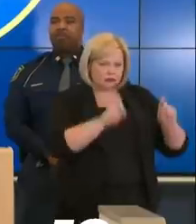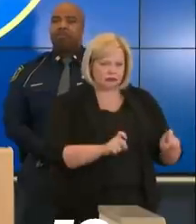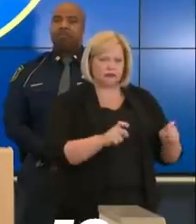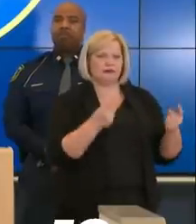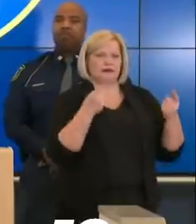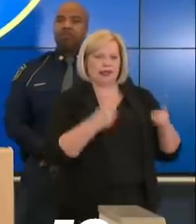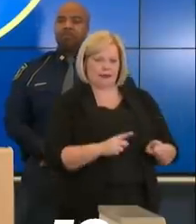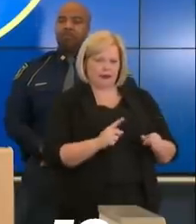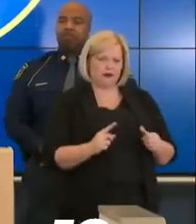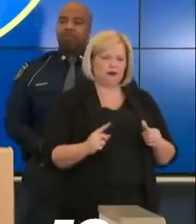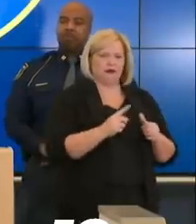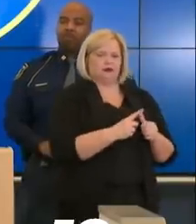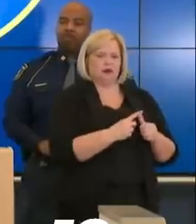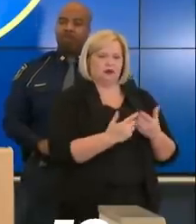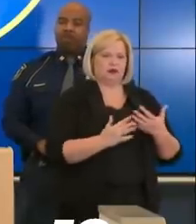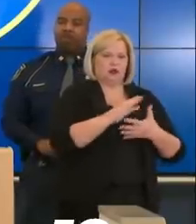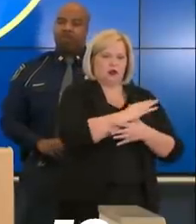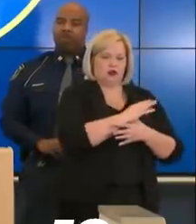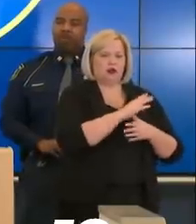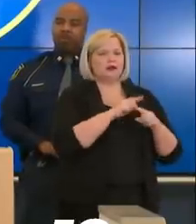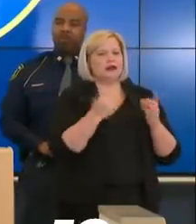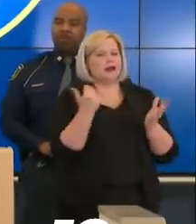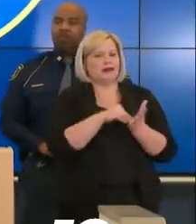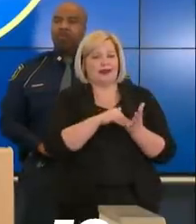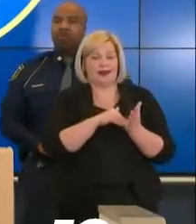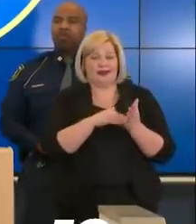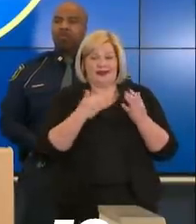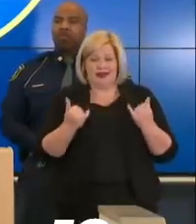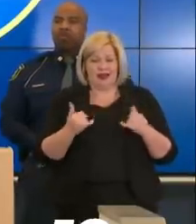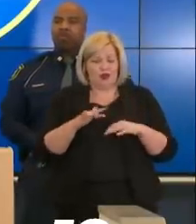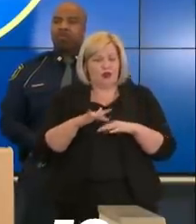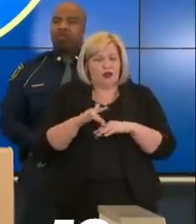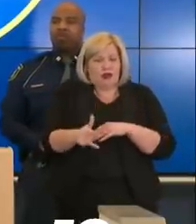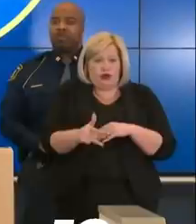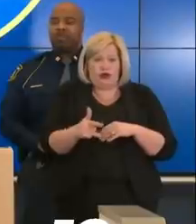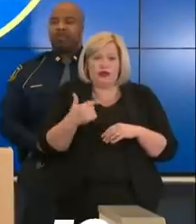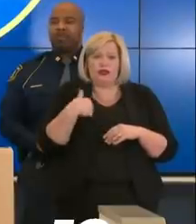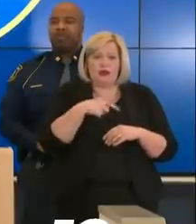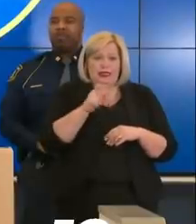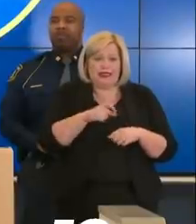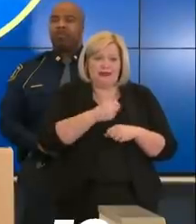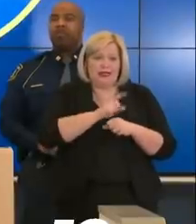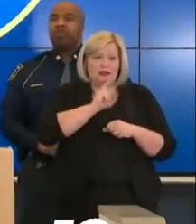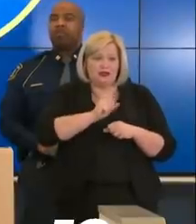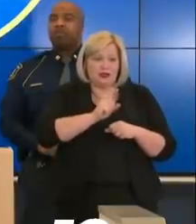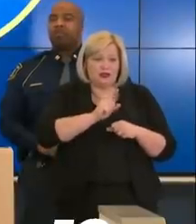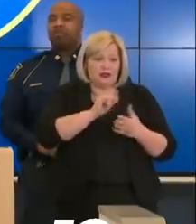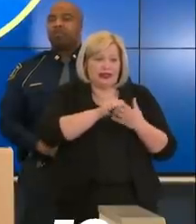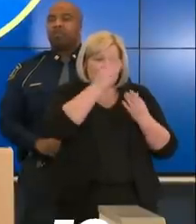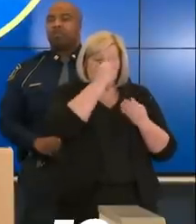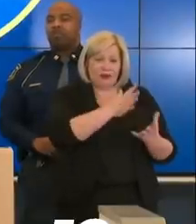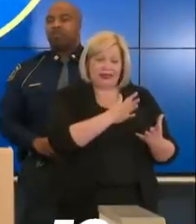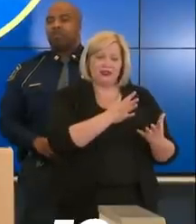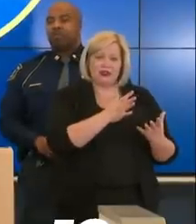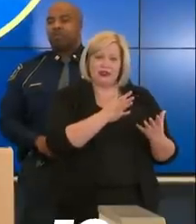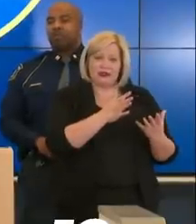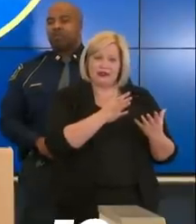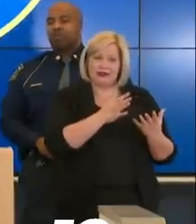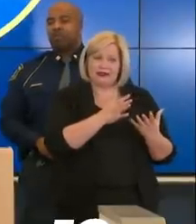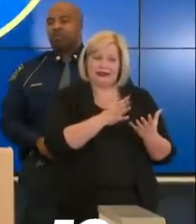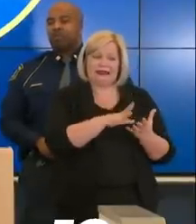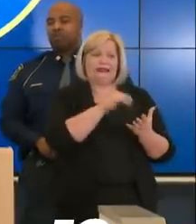done. But again, at this point, this early, we need to get that data, and people should be tested so